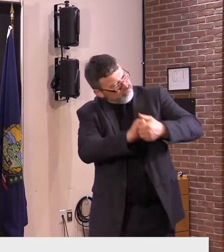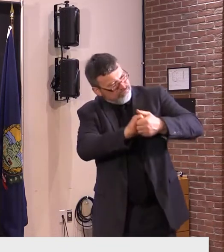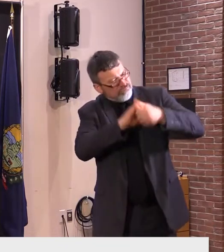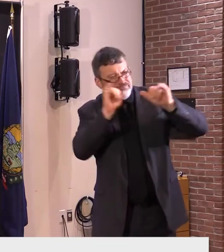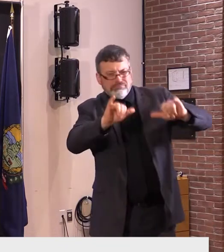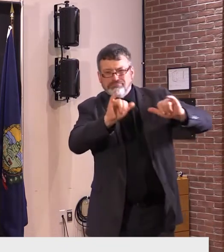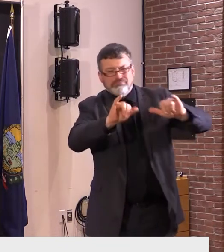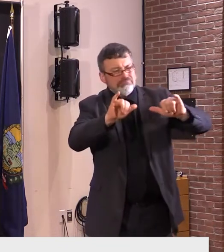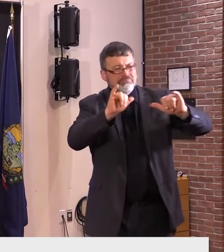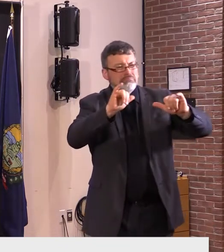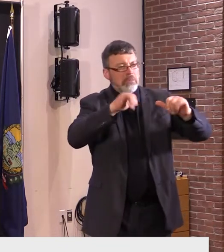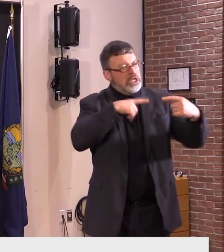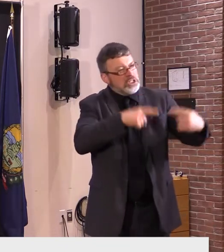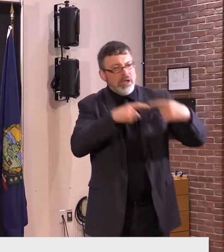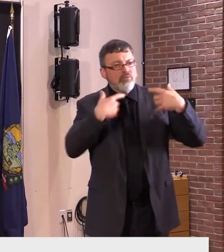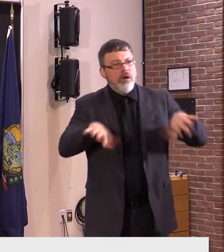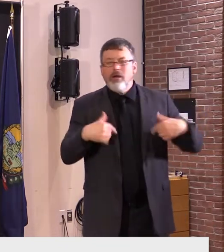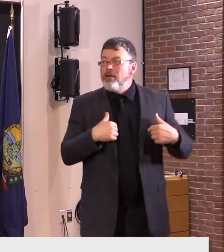Dr. Levine, you mentioned a